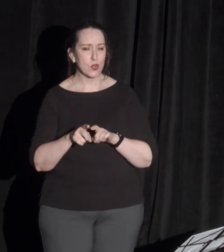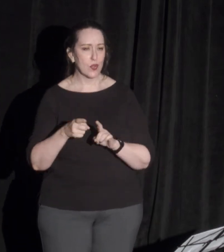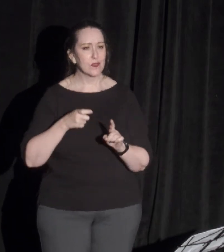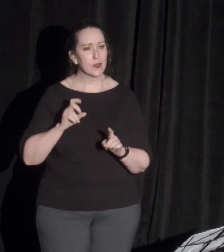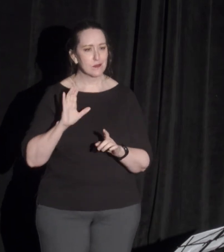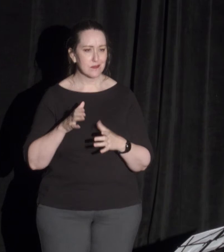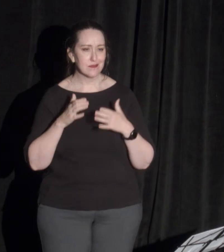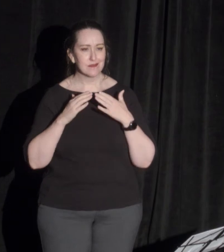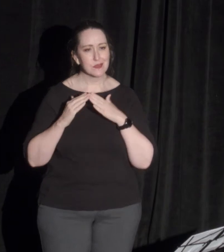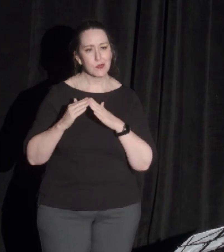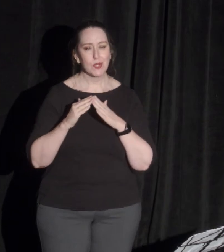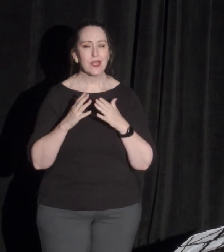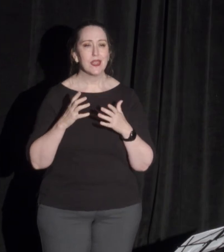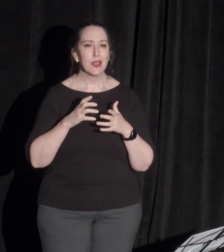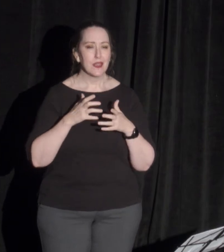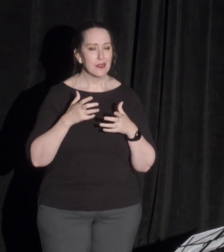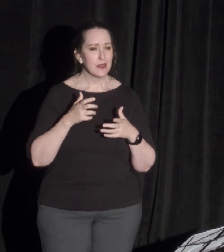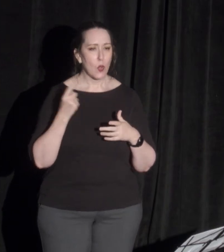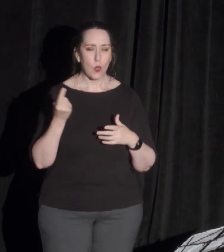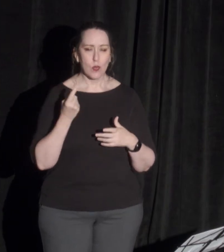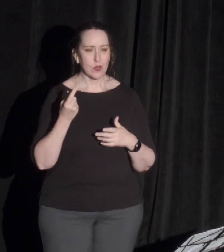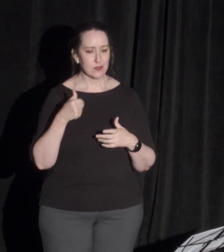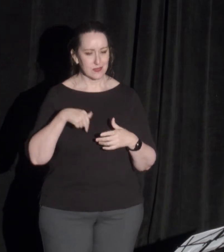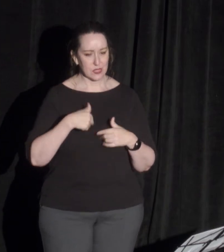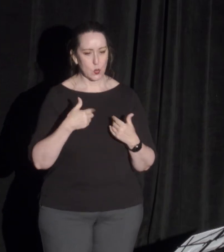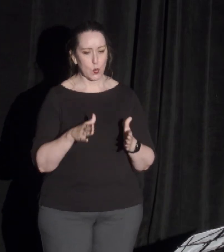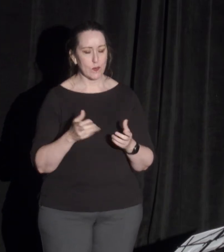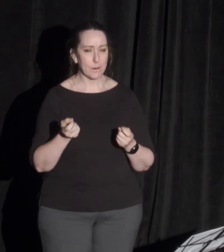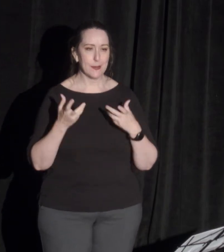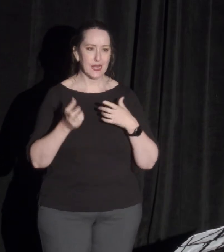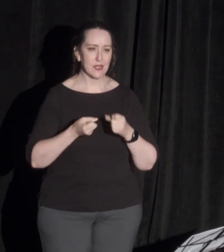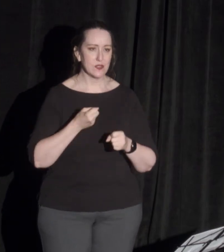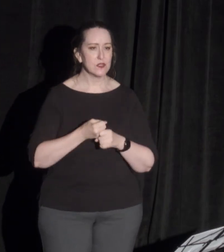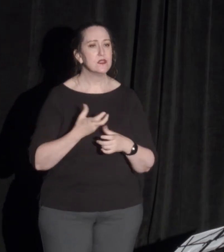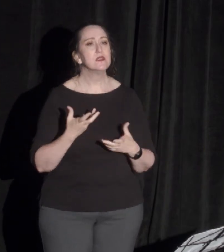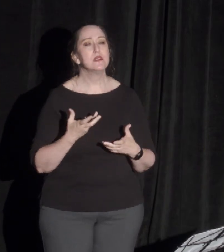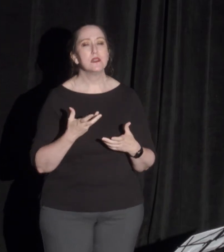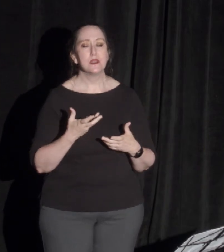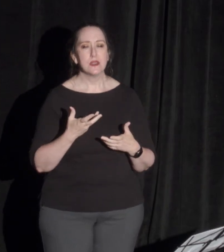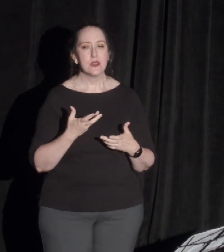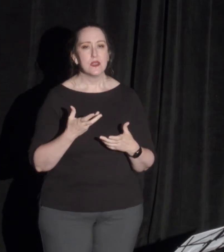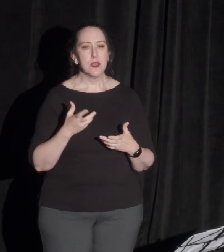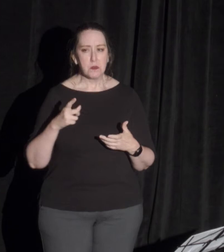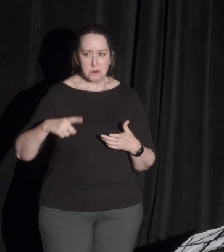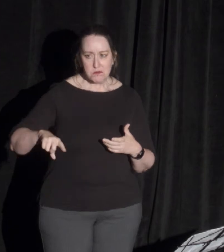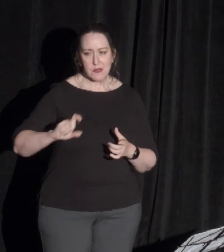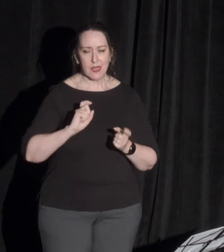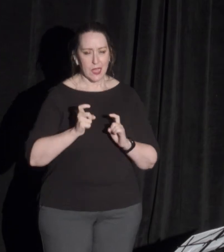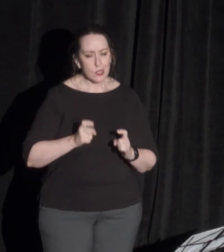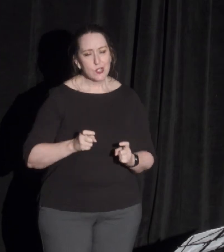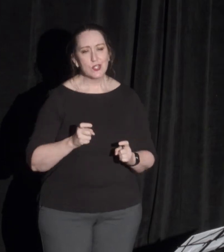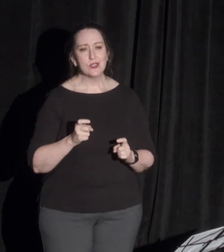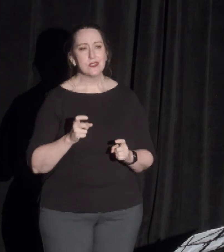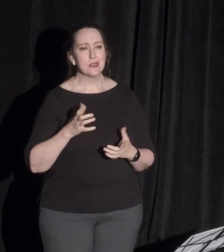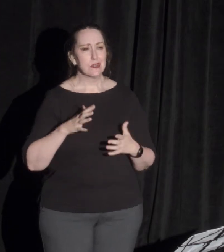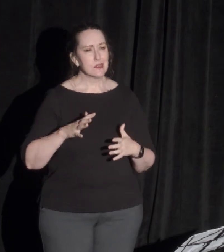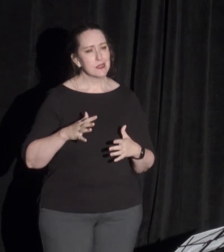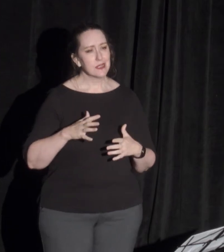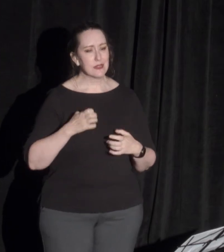communities, who were the only ones in the room for a long time, to all of those editors who sort of emotionally held my